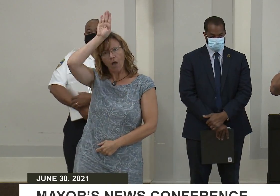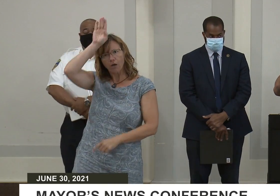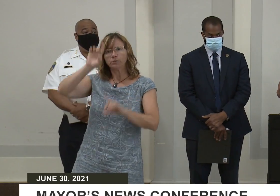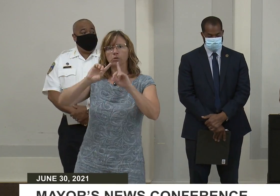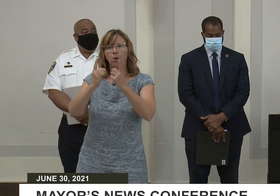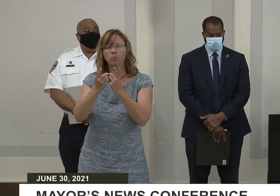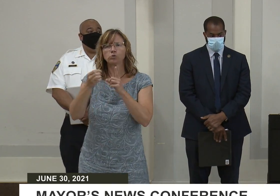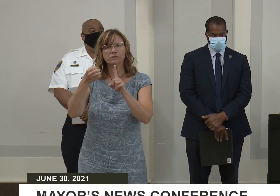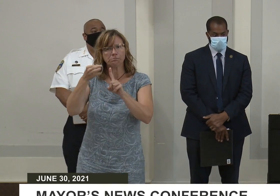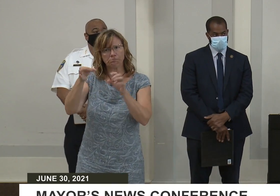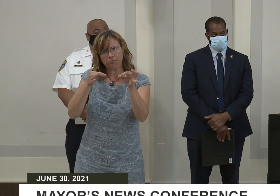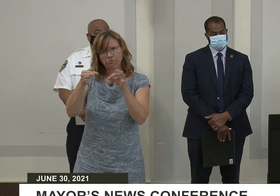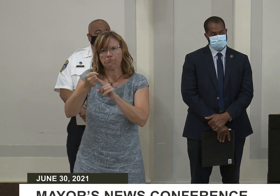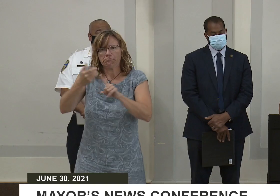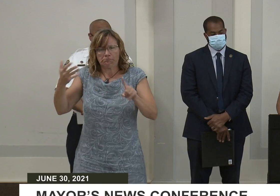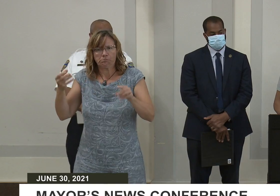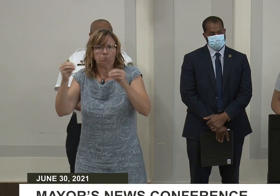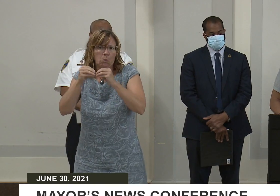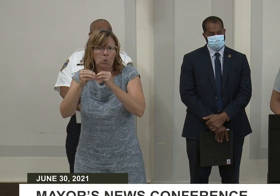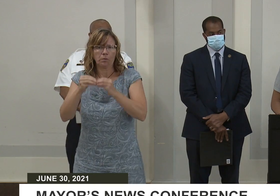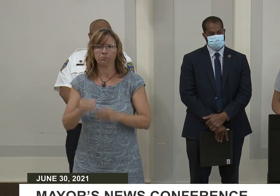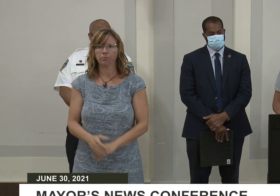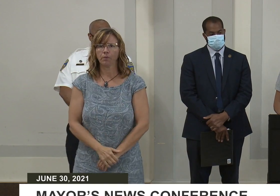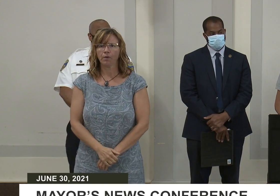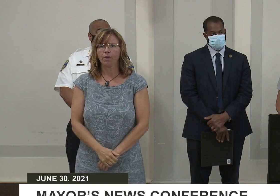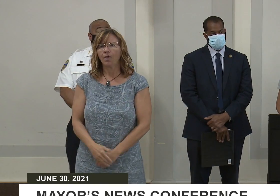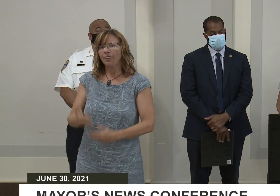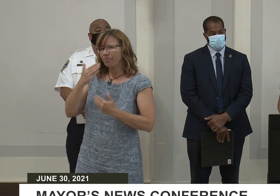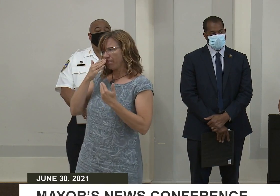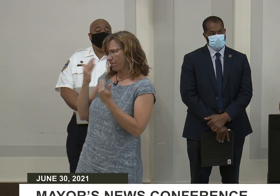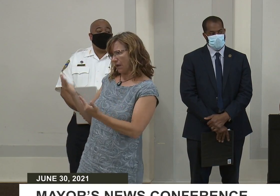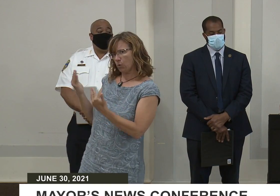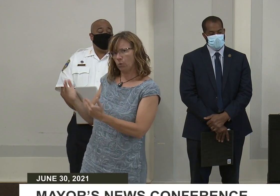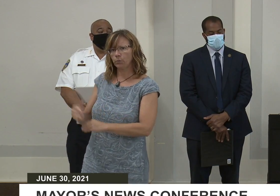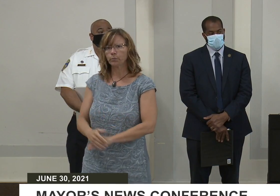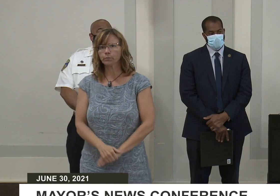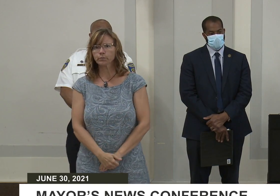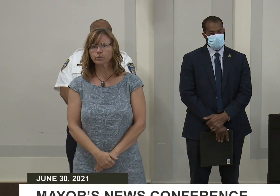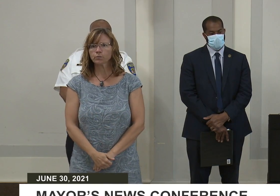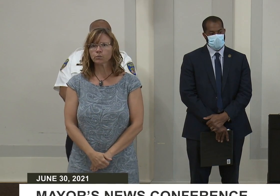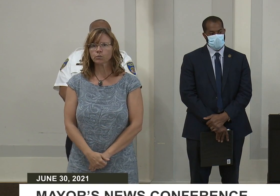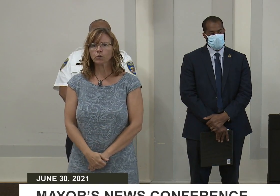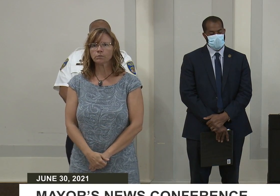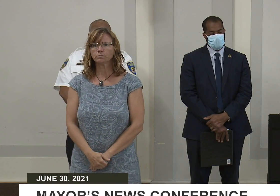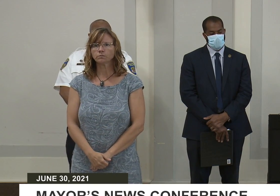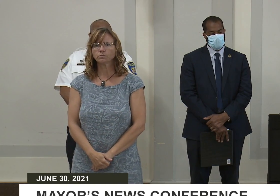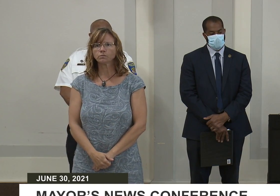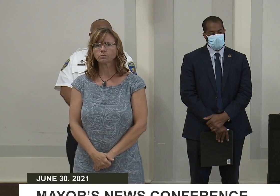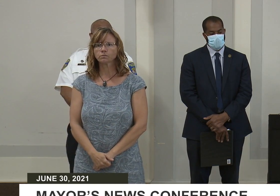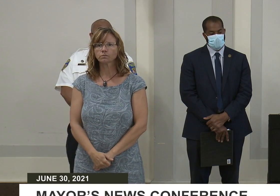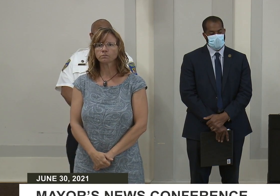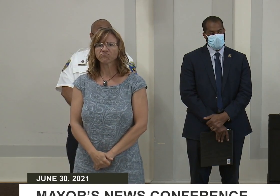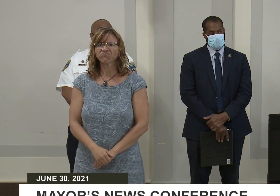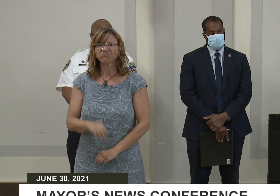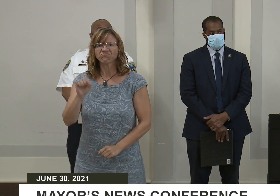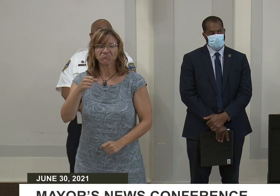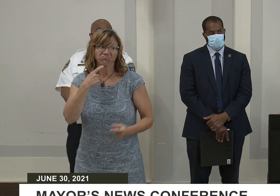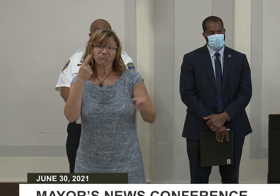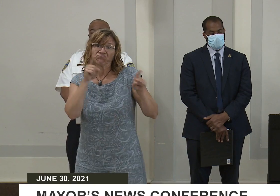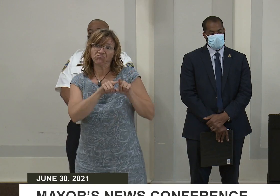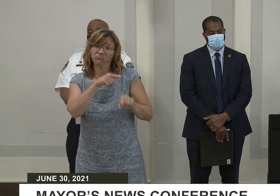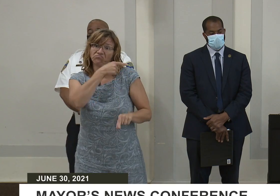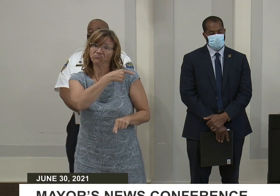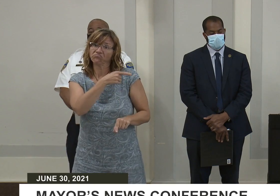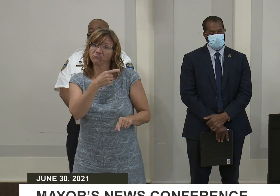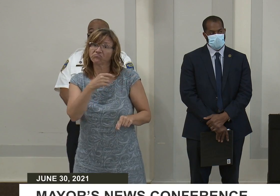Good morning. Thank you, Commissioner. Fireworks are illegal in Baltimore City, but we really